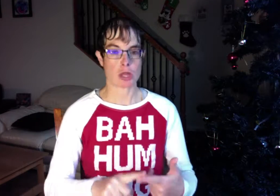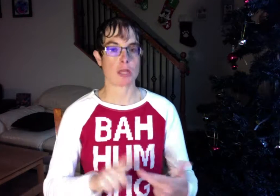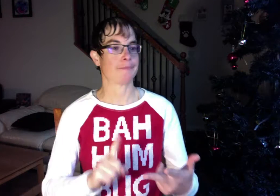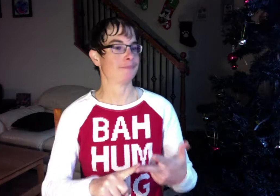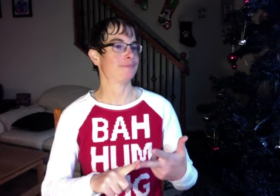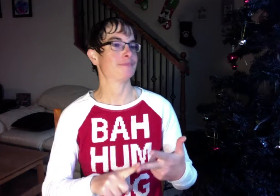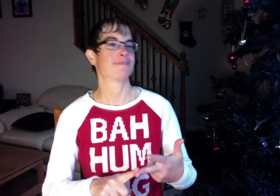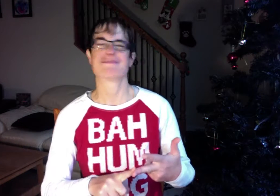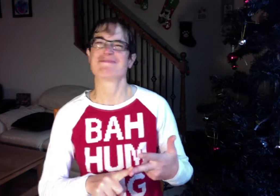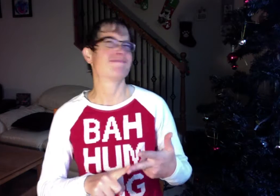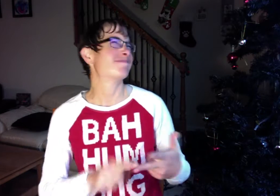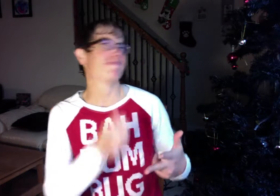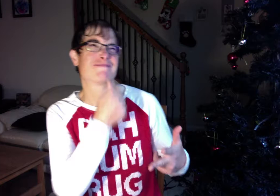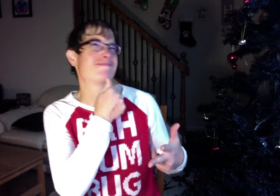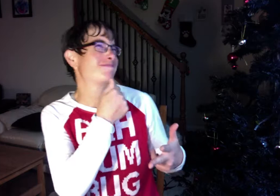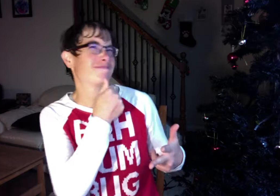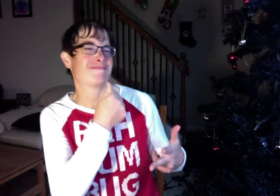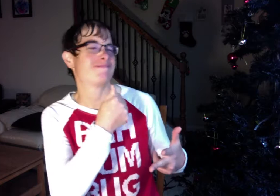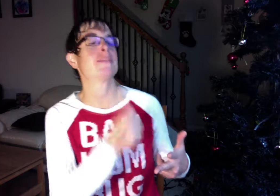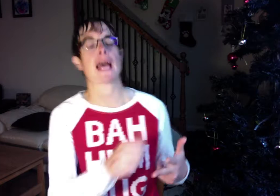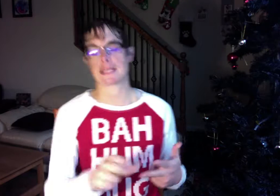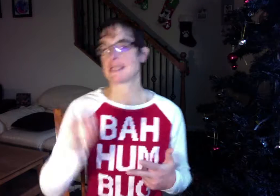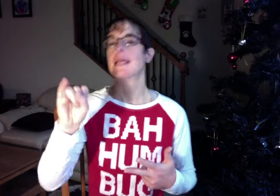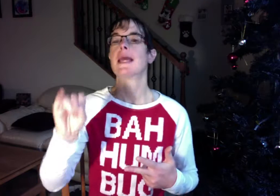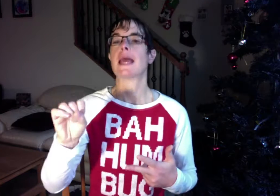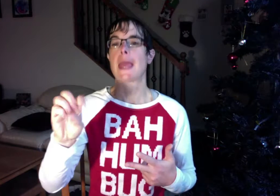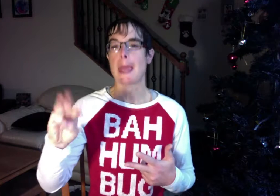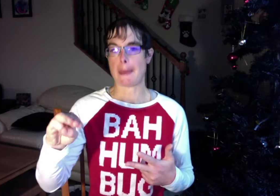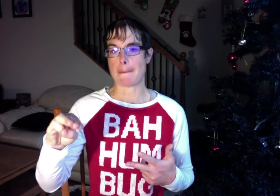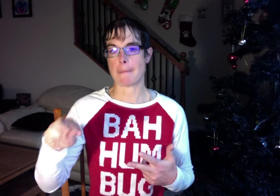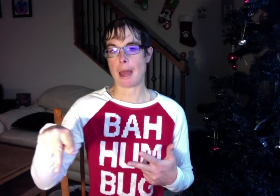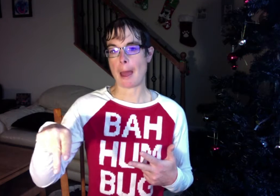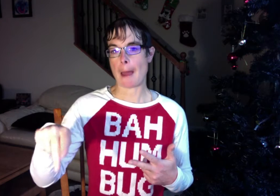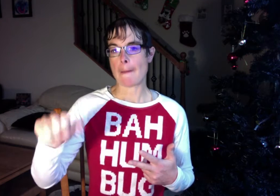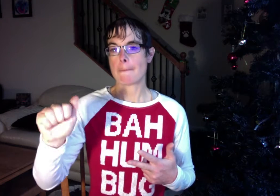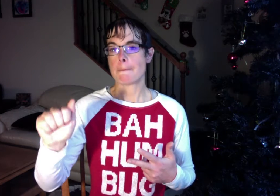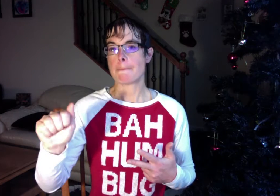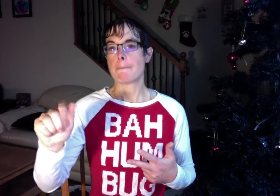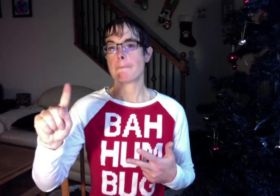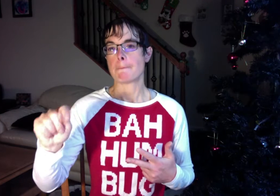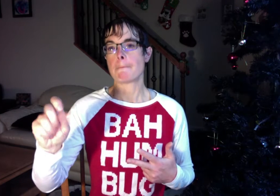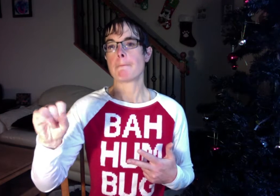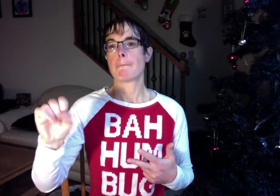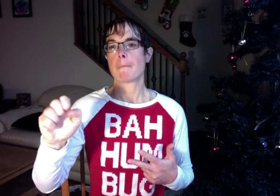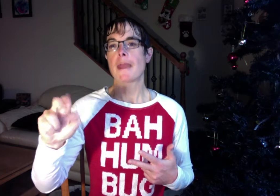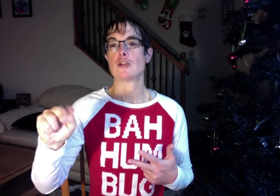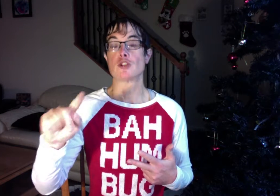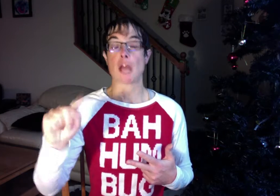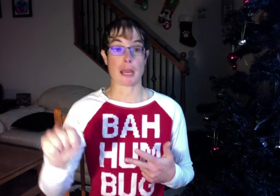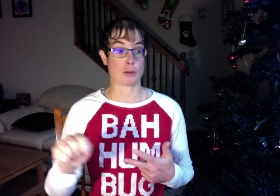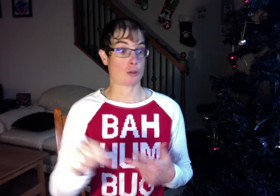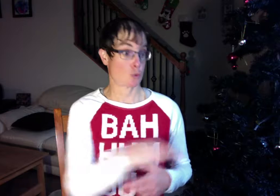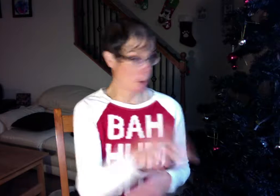Impatient. Now, when you ask questions like, is he going to leave now? Can I get my room back when he leaves? Impatient is a really good